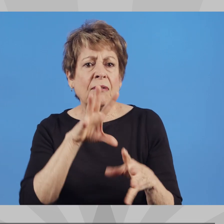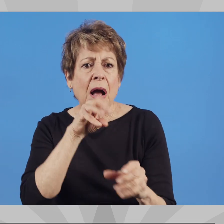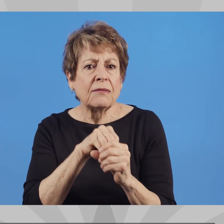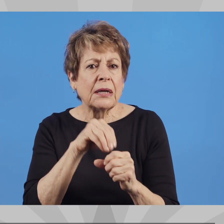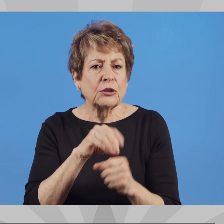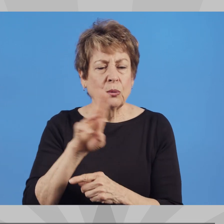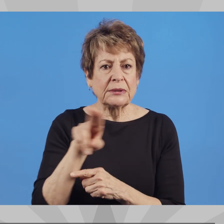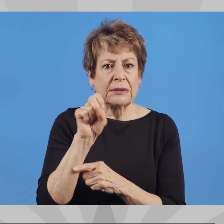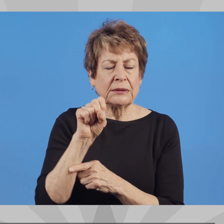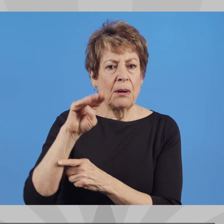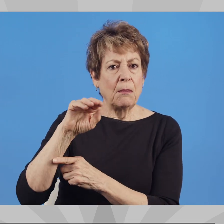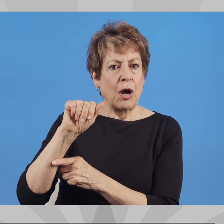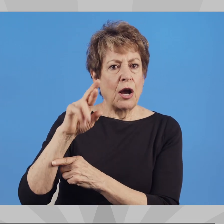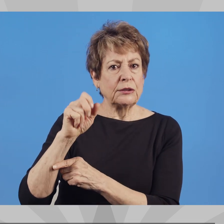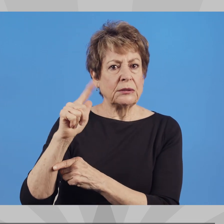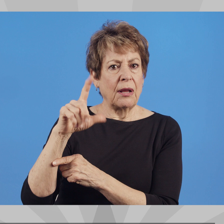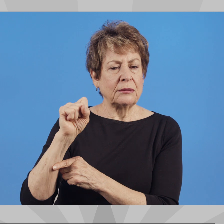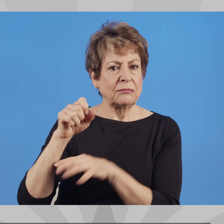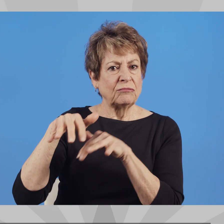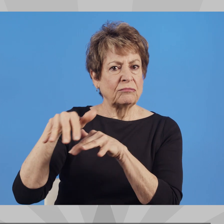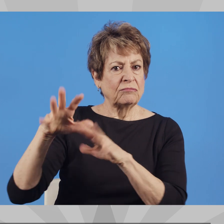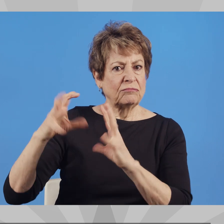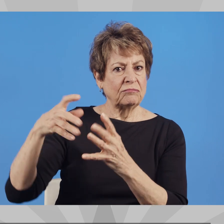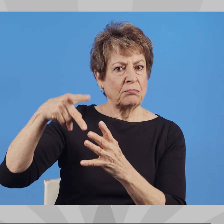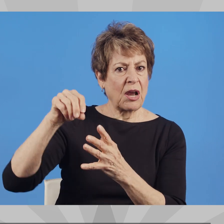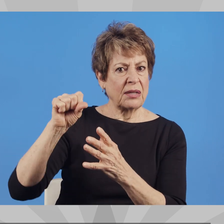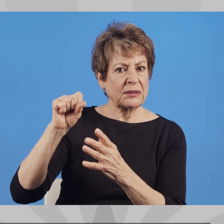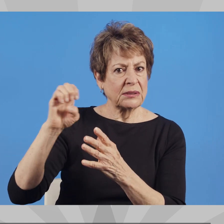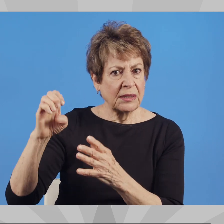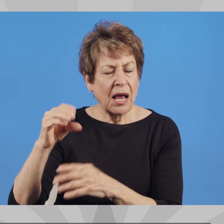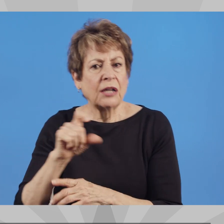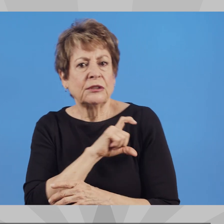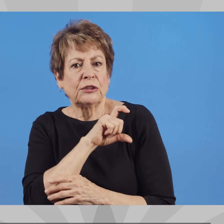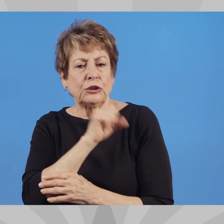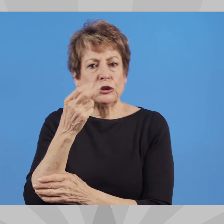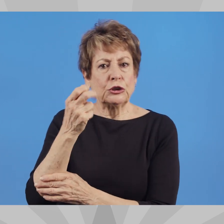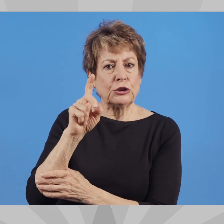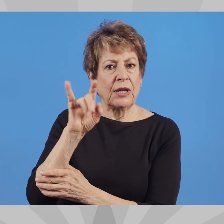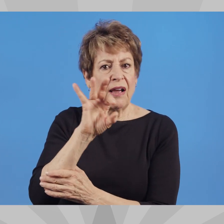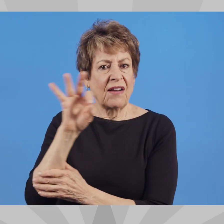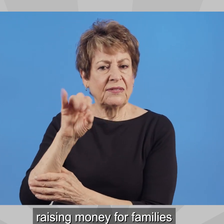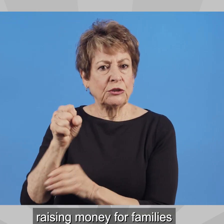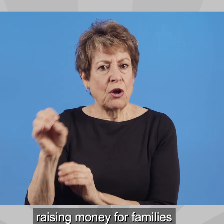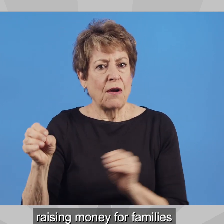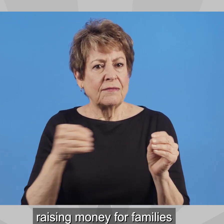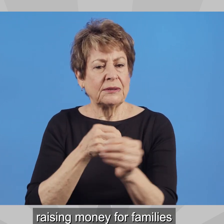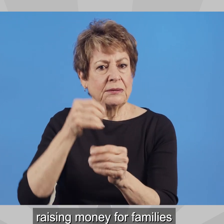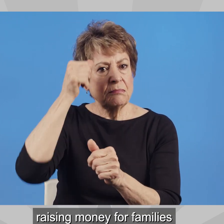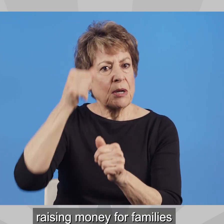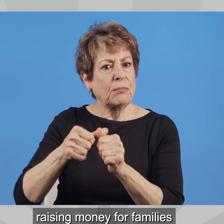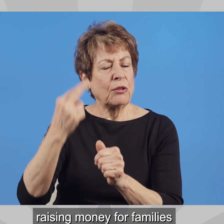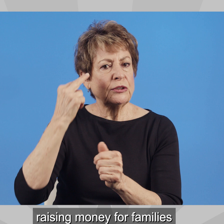He's involved in the U.S. Marshal's Posse and the Sheriff's Office Memorial Fund, raising money